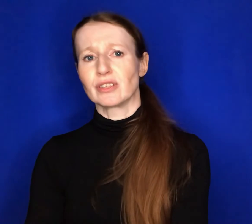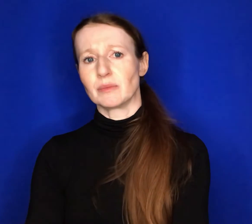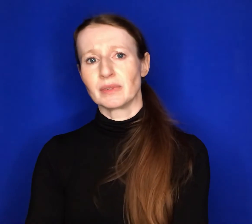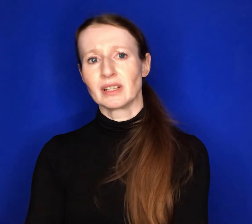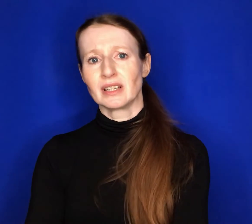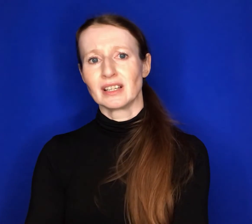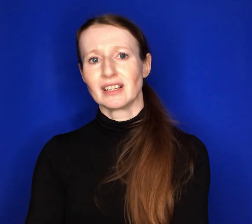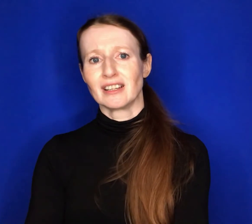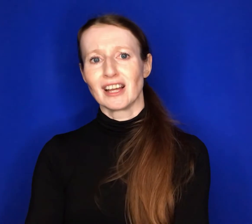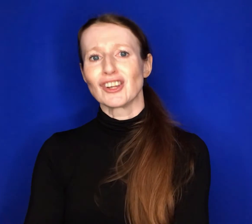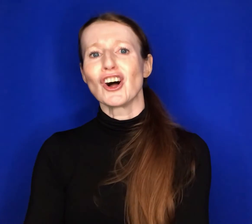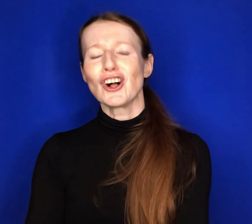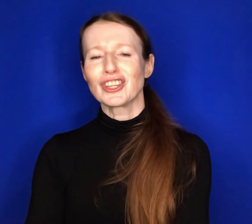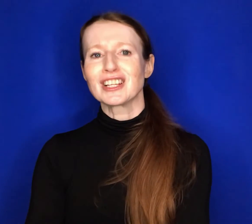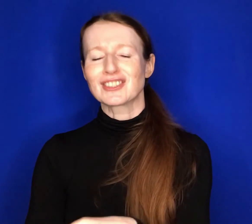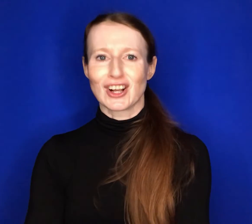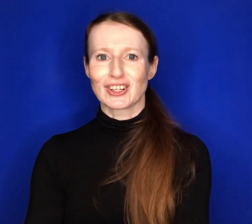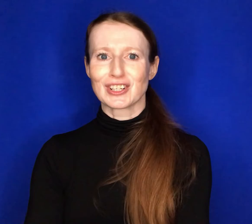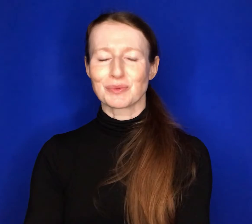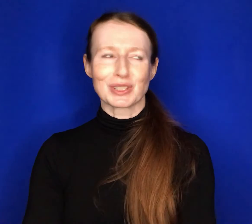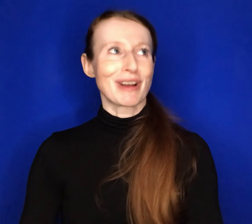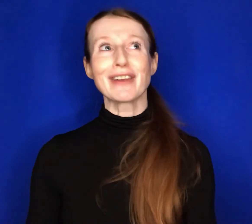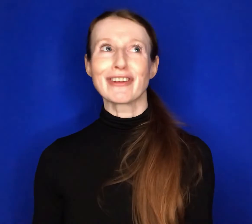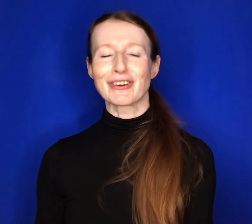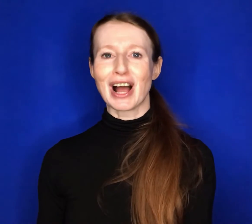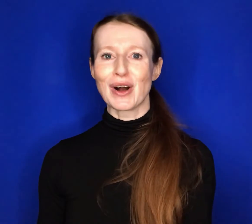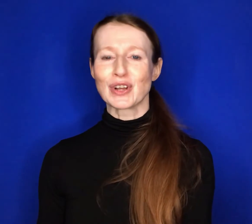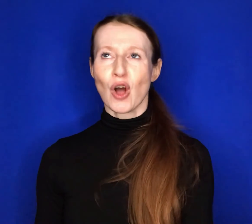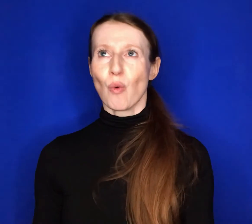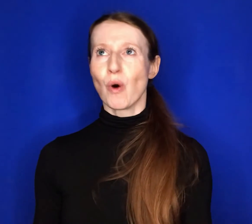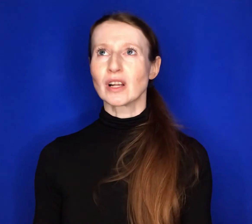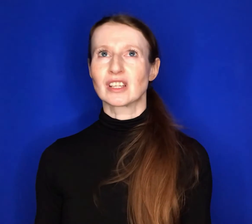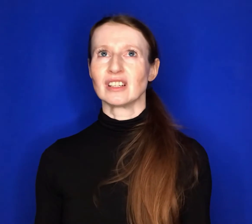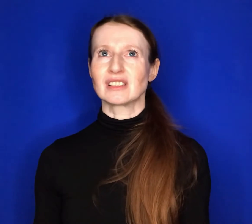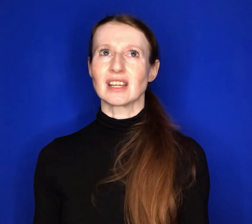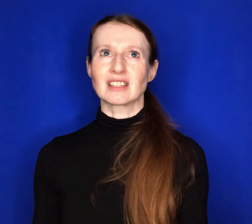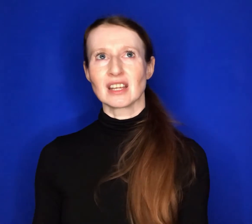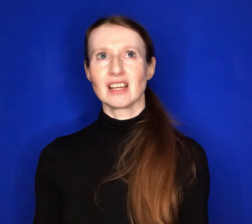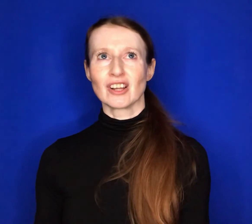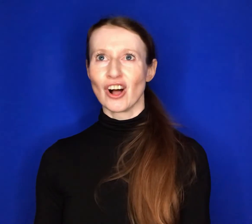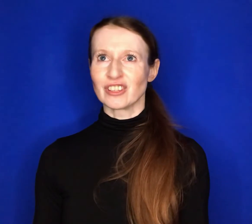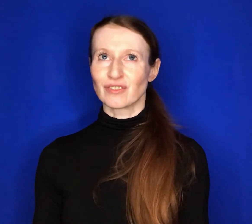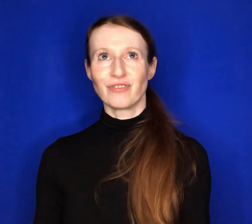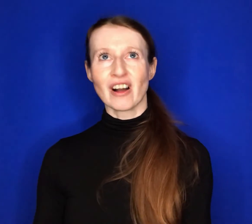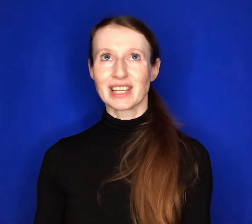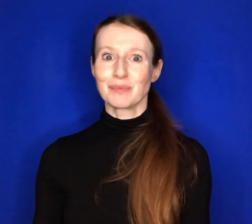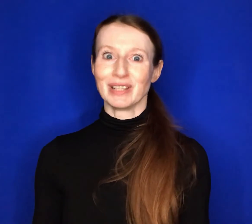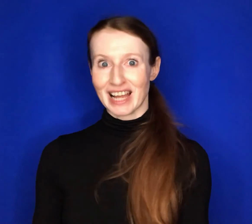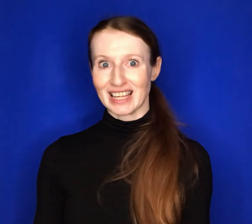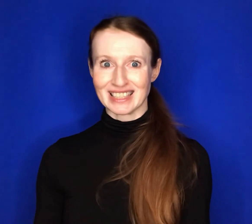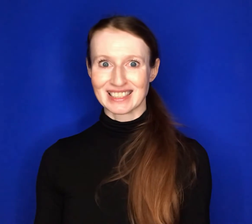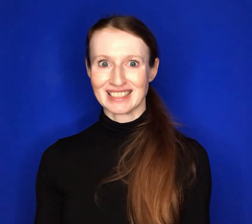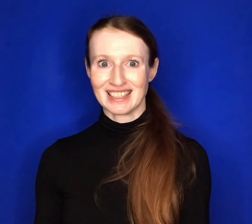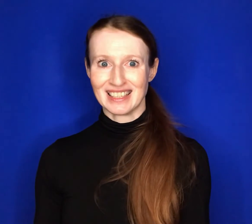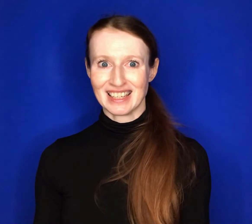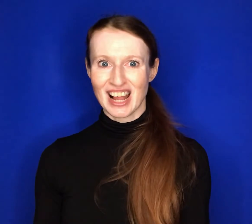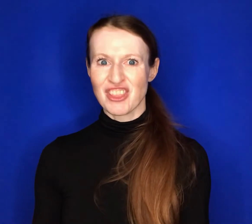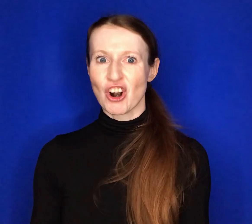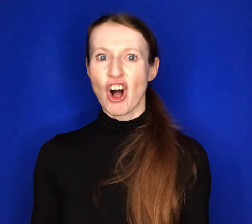them. And all these suckers will try to figure out what good they did on this fucking planet, and they're